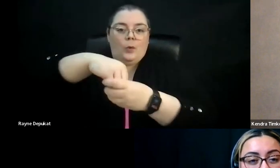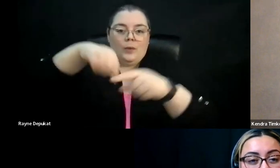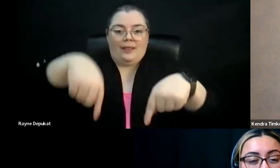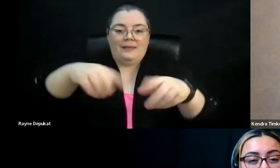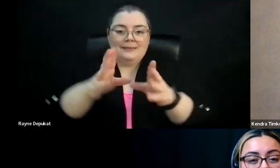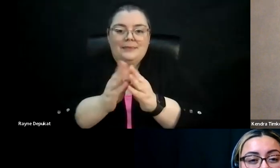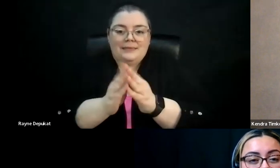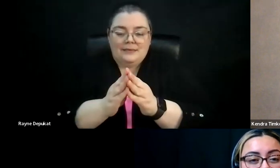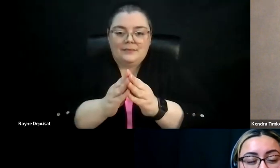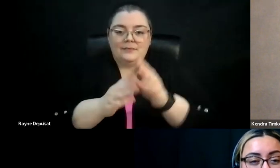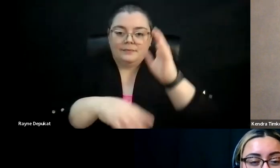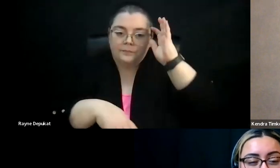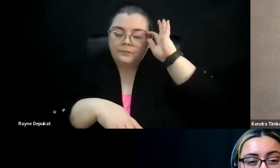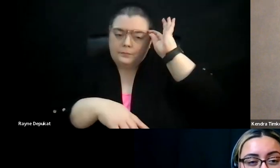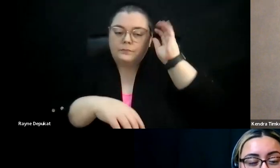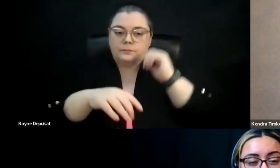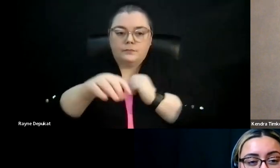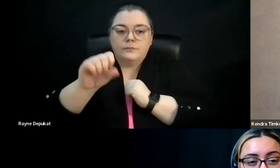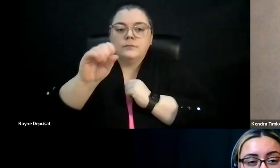to it be officially included in this meeting.